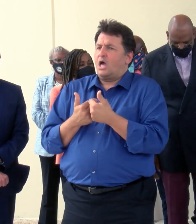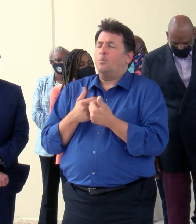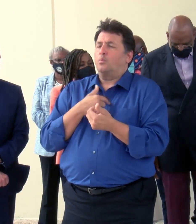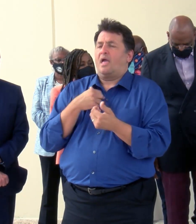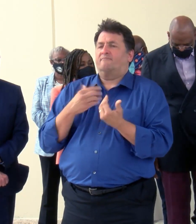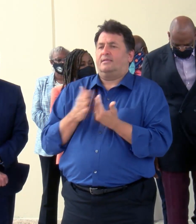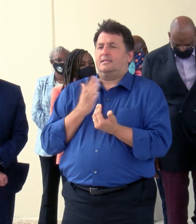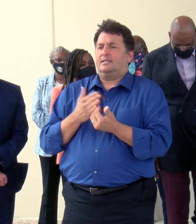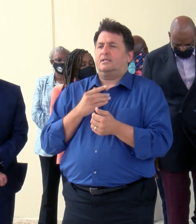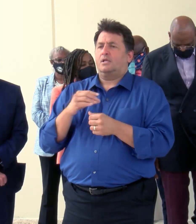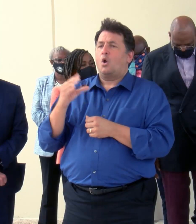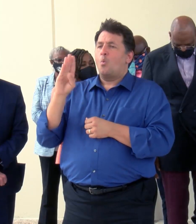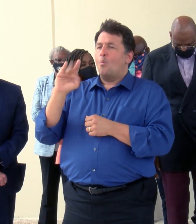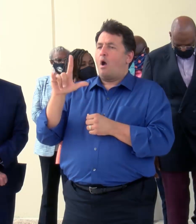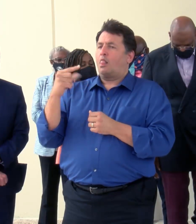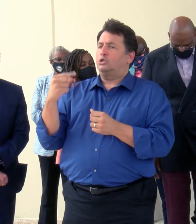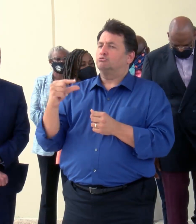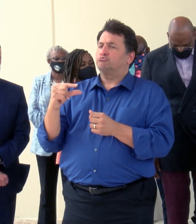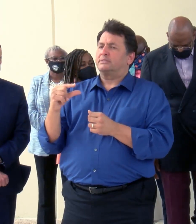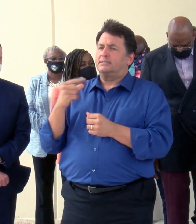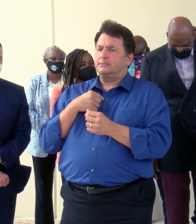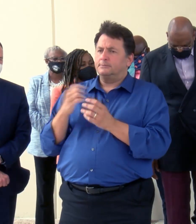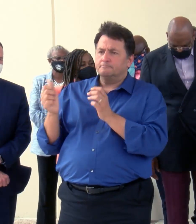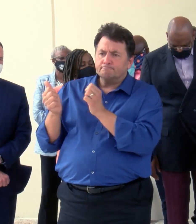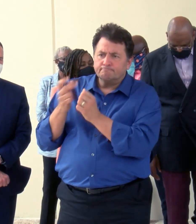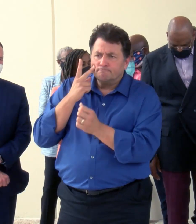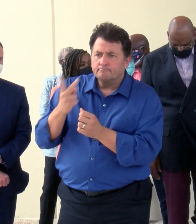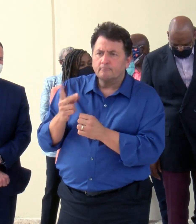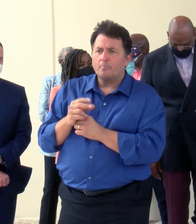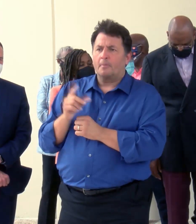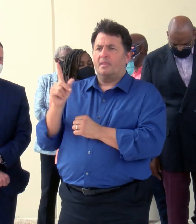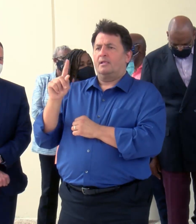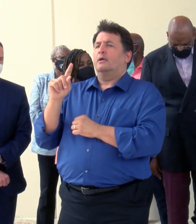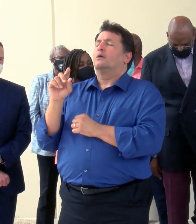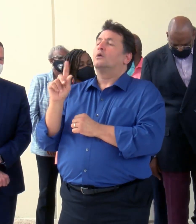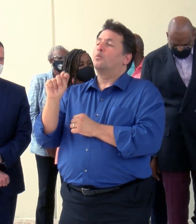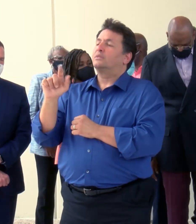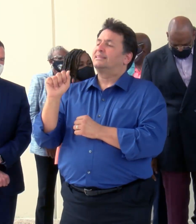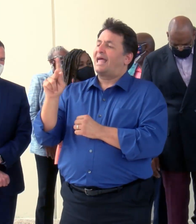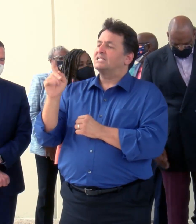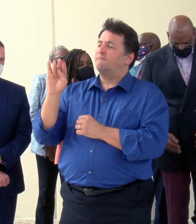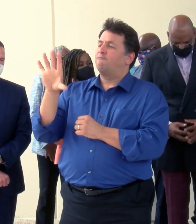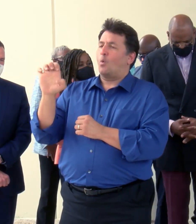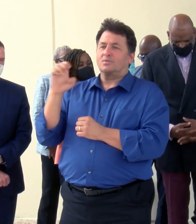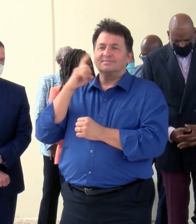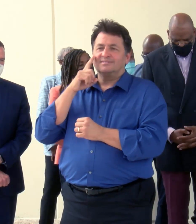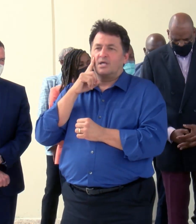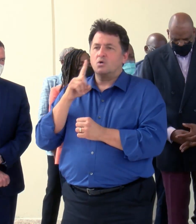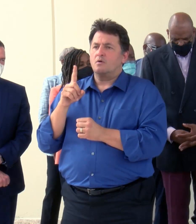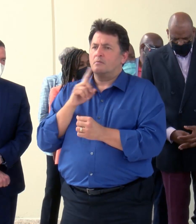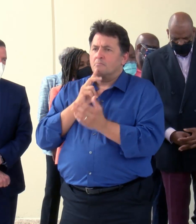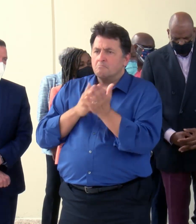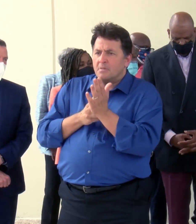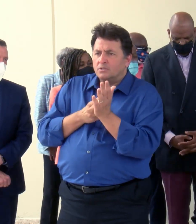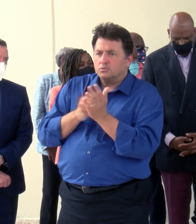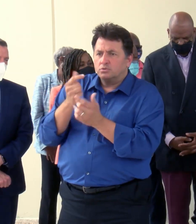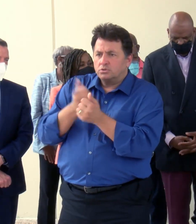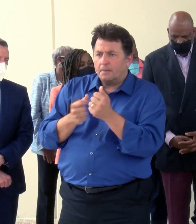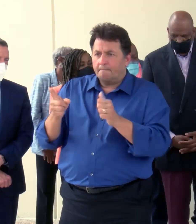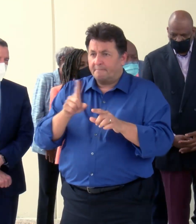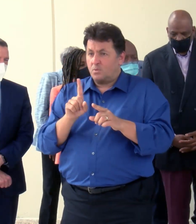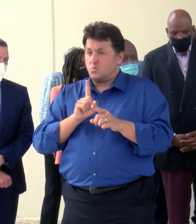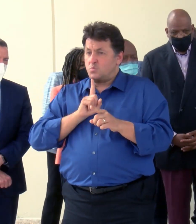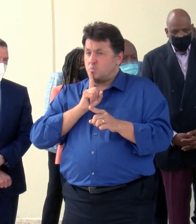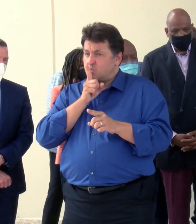up the Vaccine Equity Task Force to make sure that we're going into these underserved communities and these hard-to-reach communities